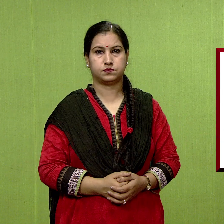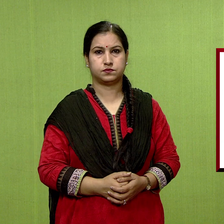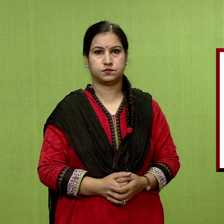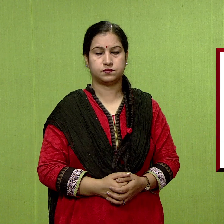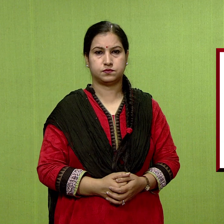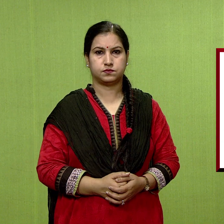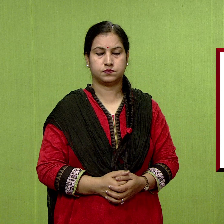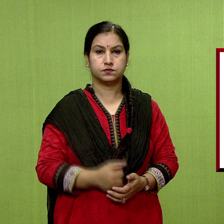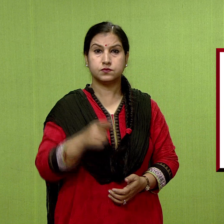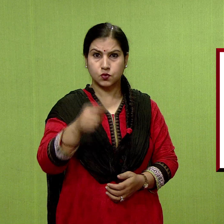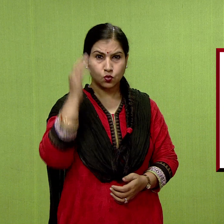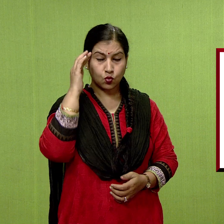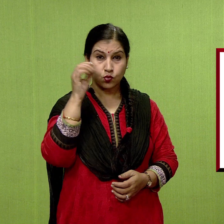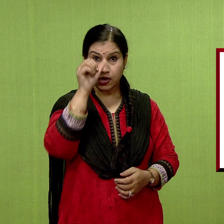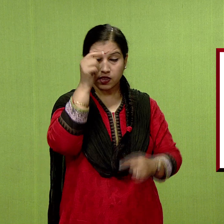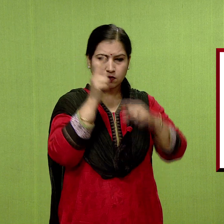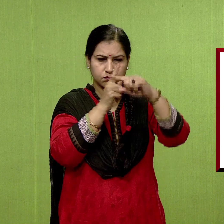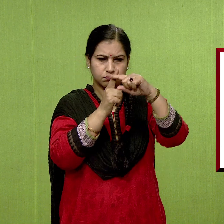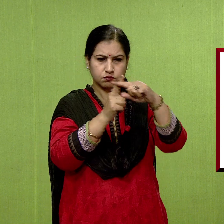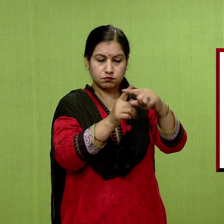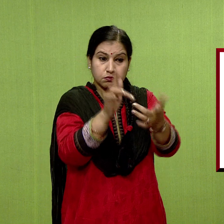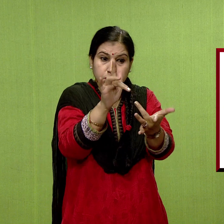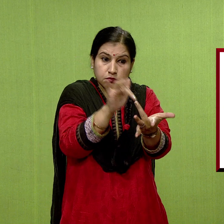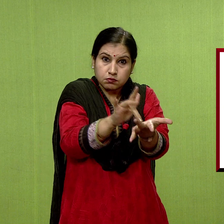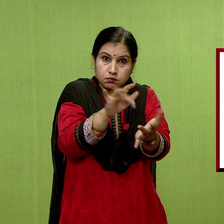Do you know the absolute location of India?